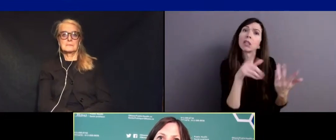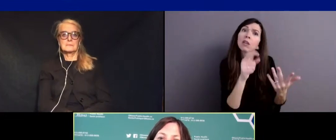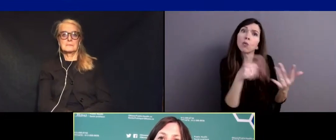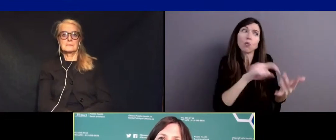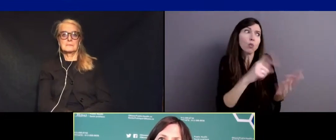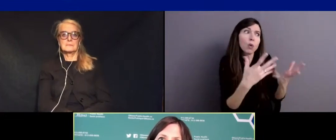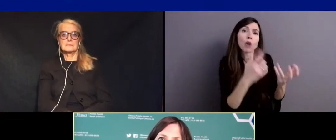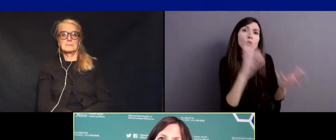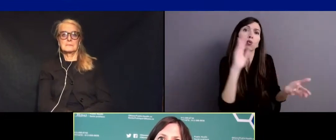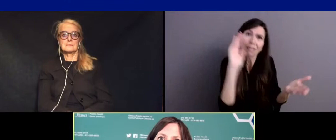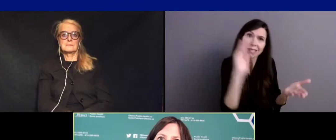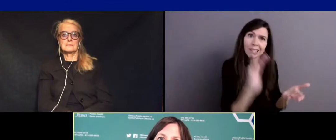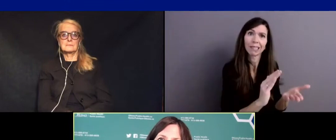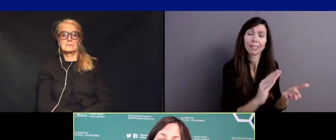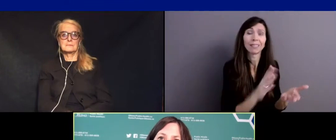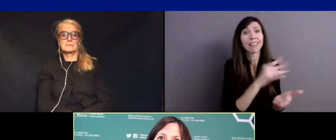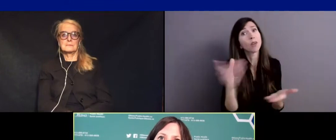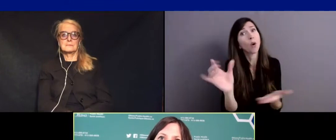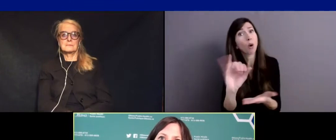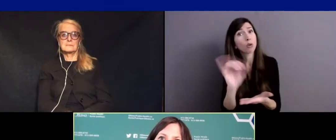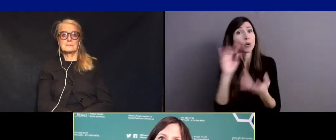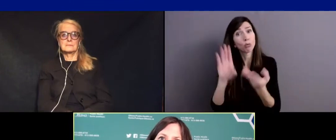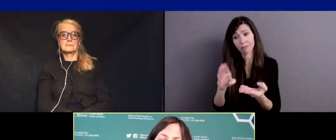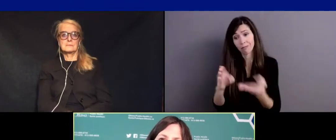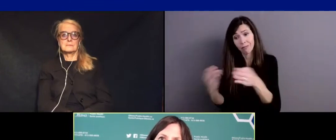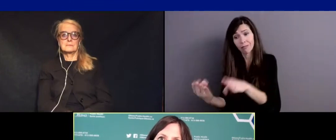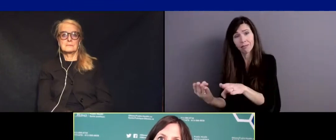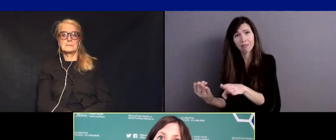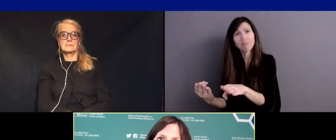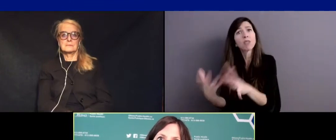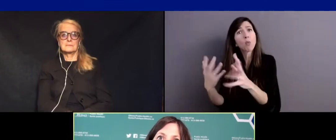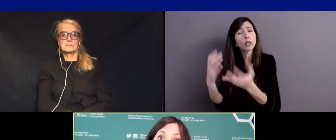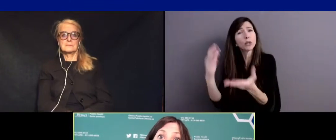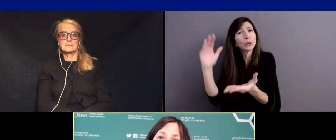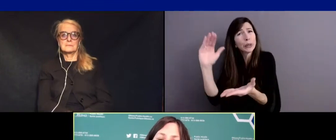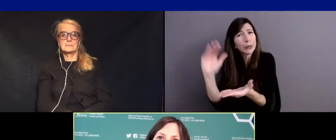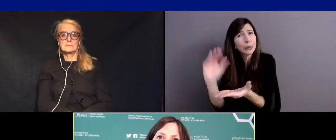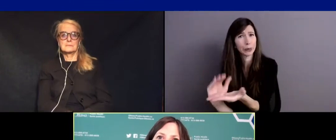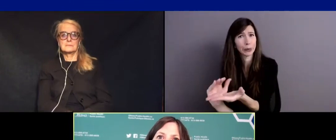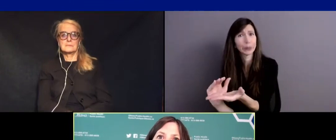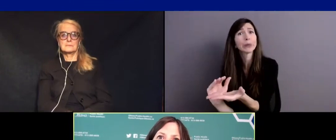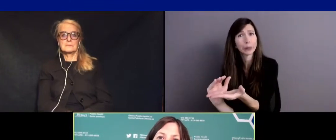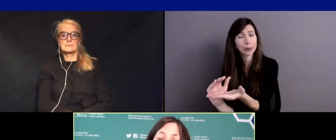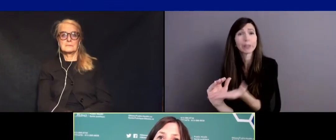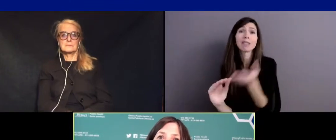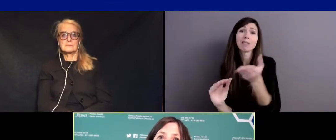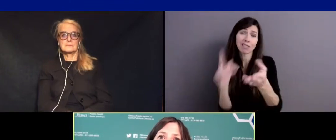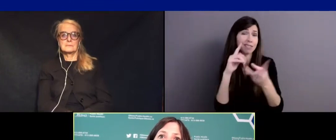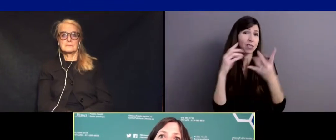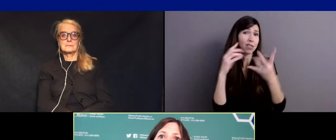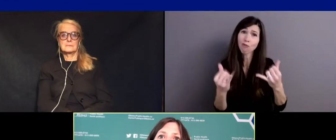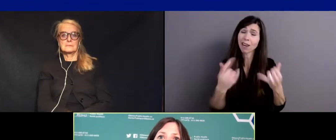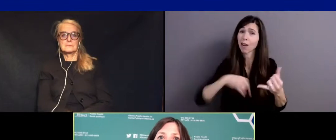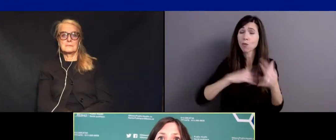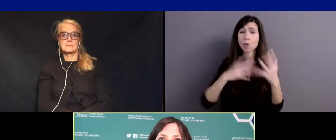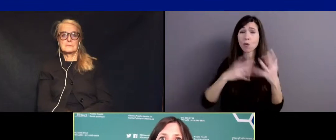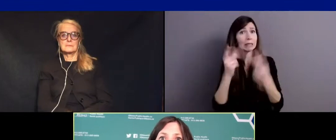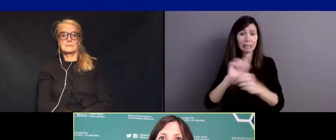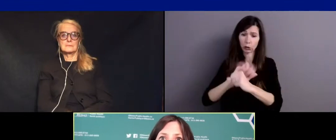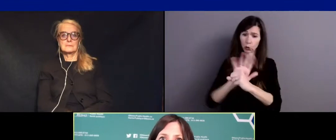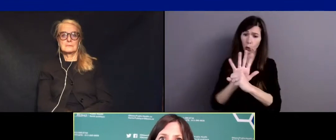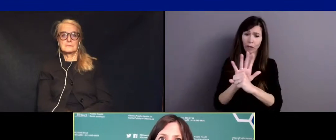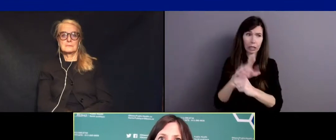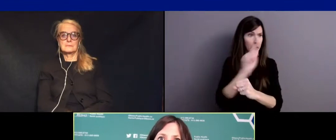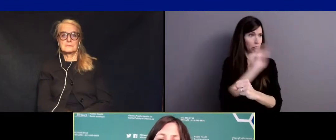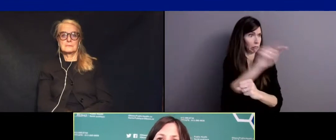so on the first, we do want to right now decrease the level of COVID in our community so that it